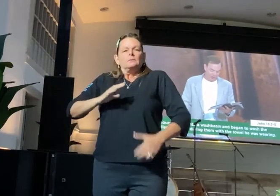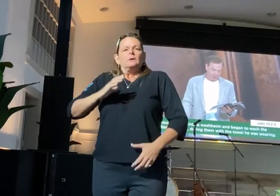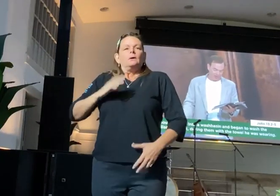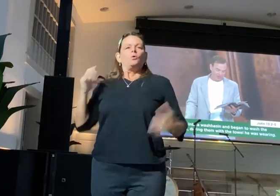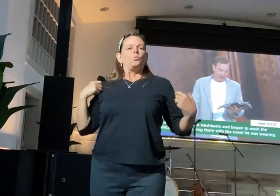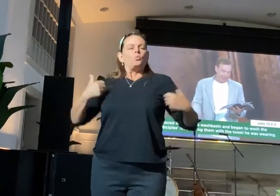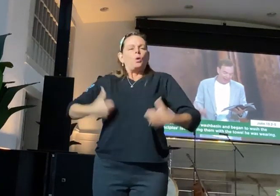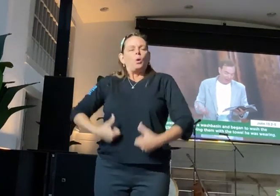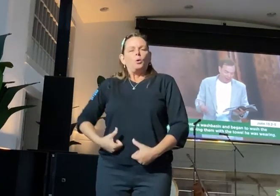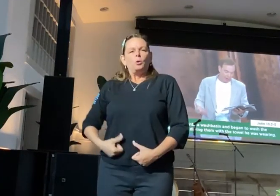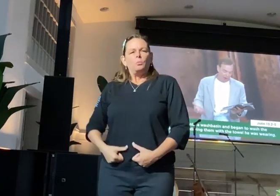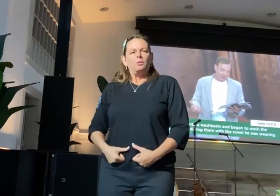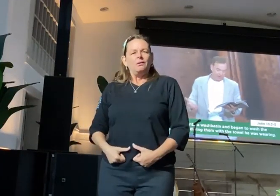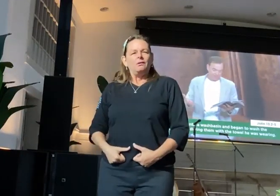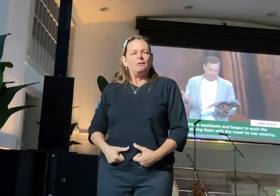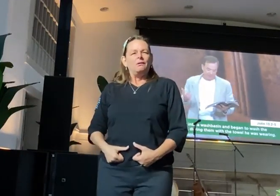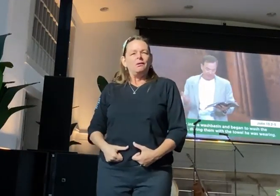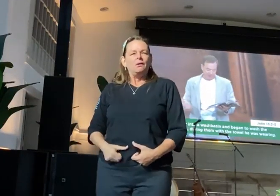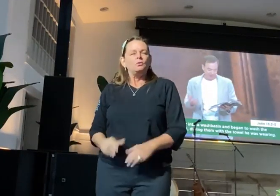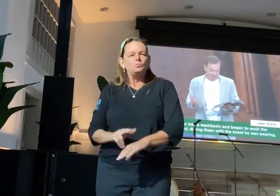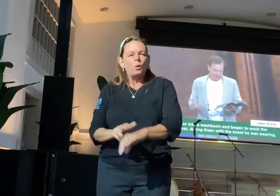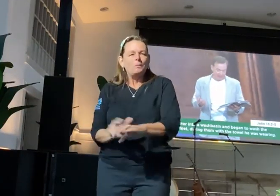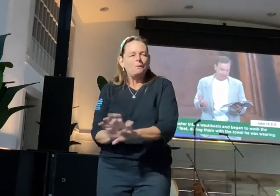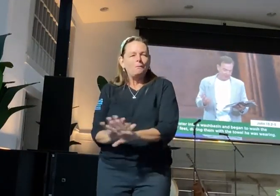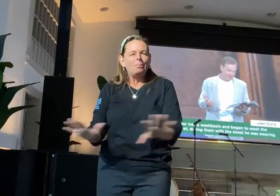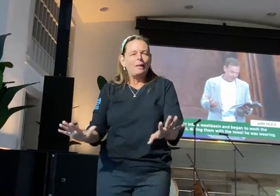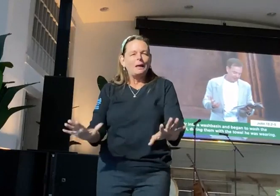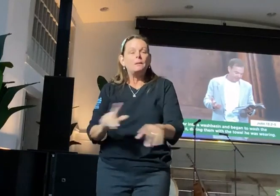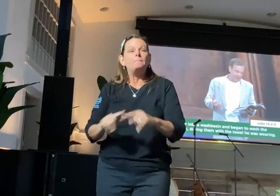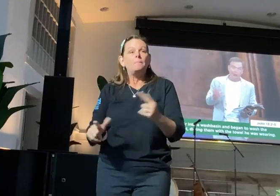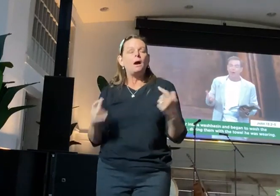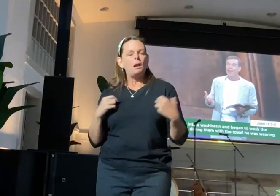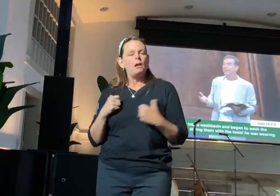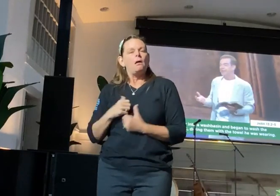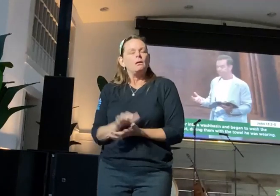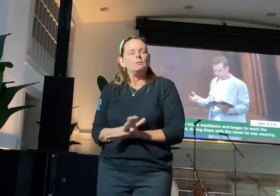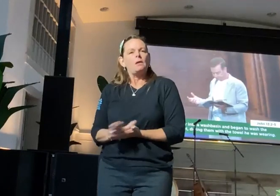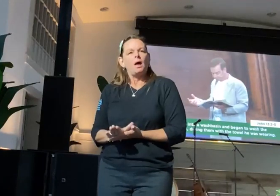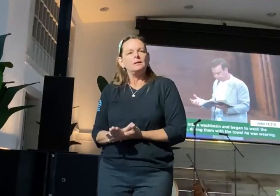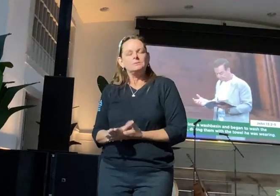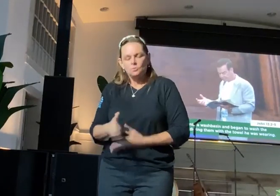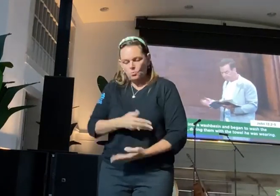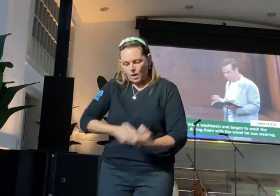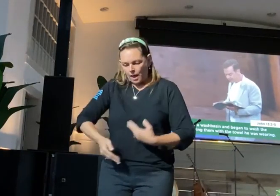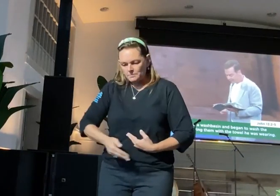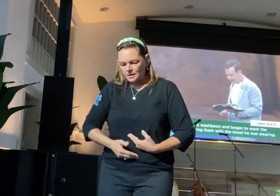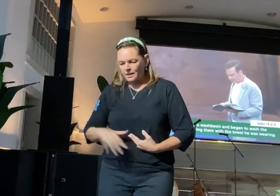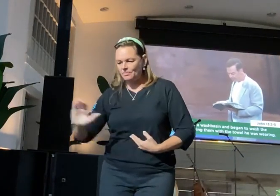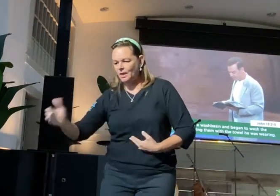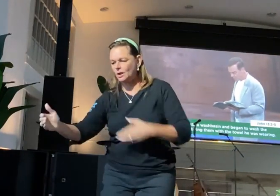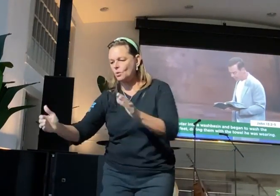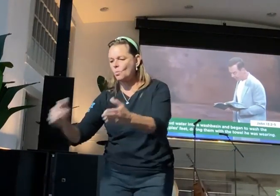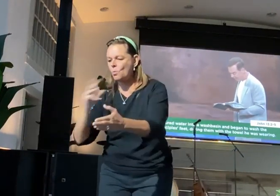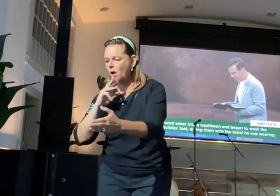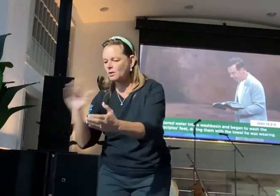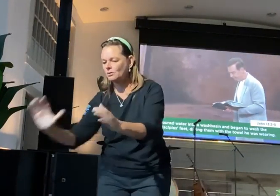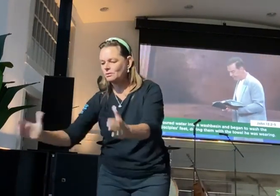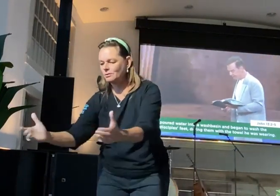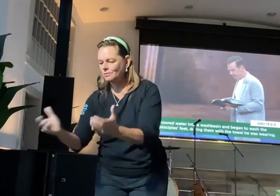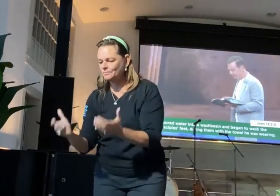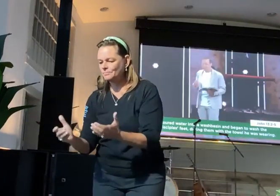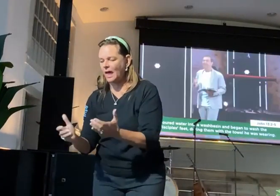water into a wash basin and began to wash his disciples' feet, drying them with the towel that he was